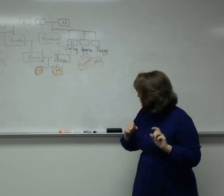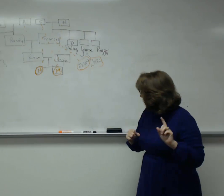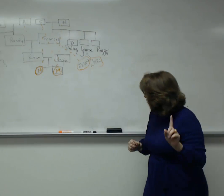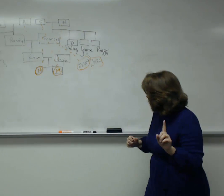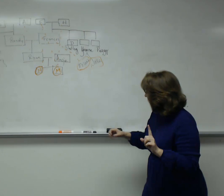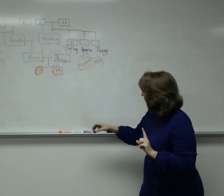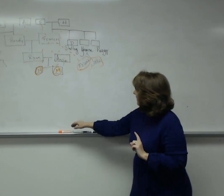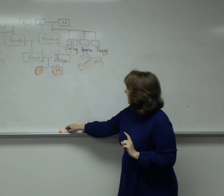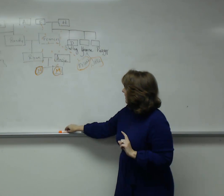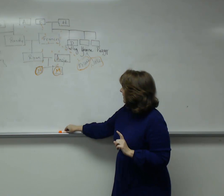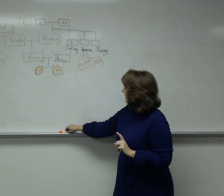Okay.